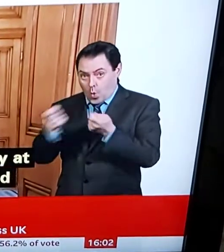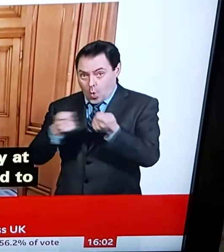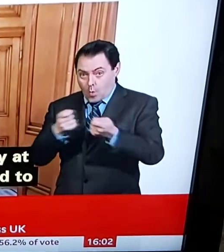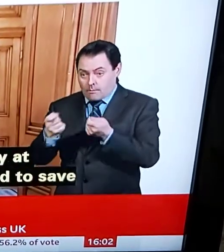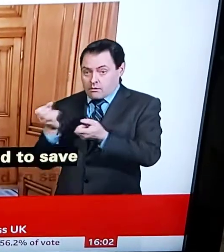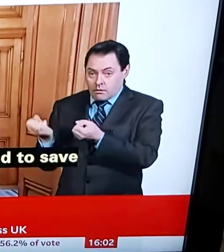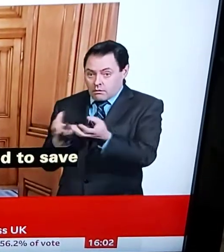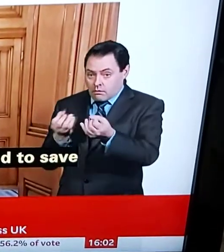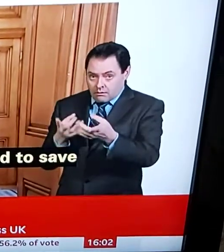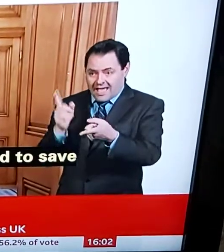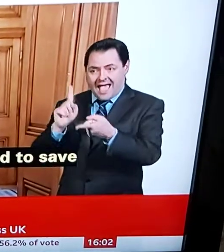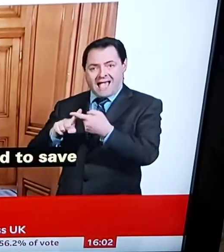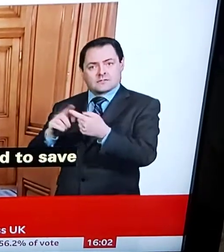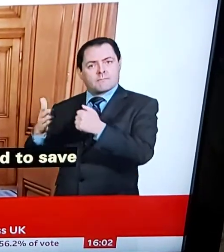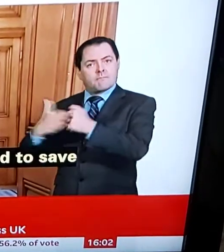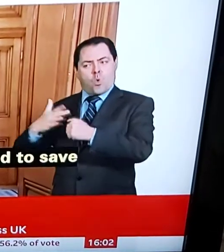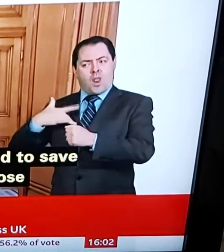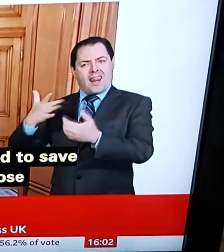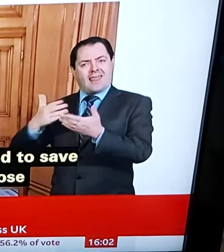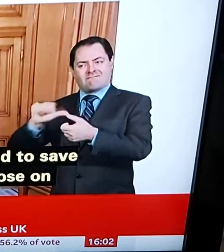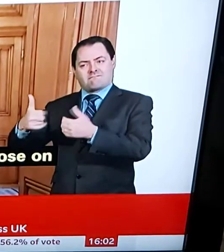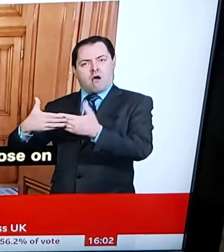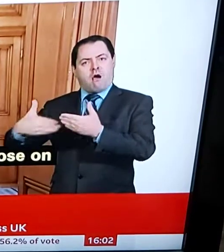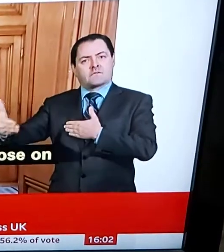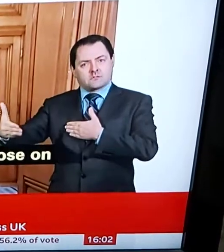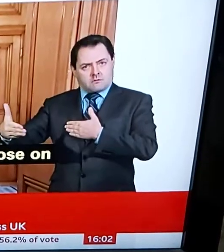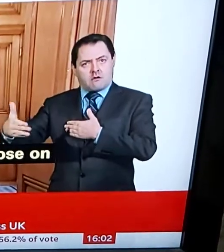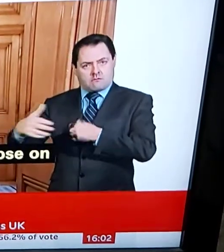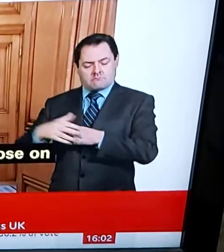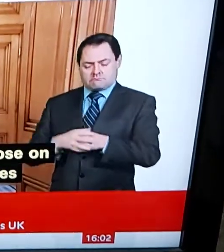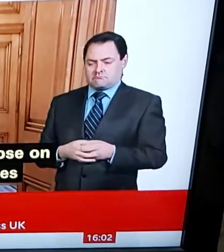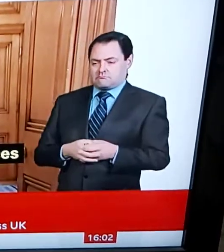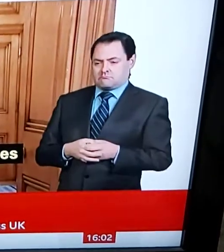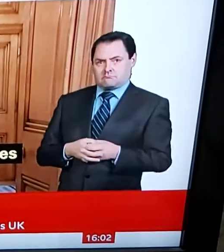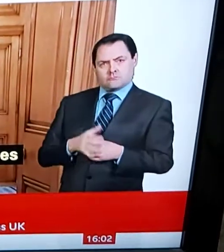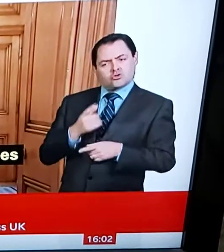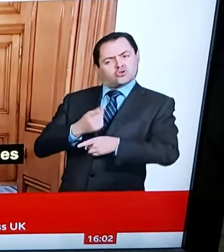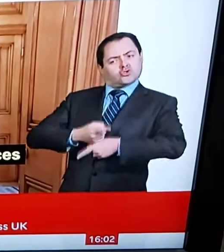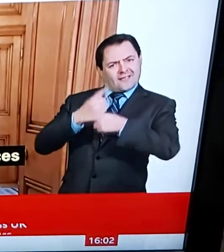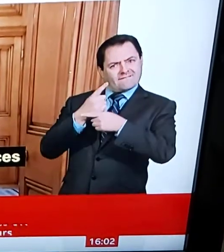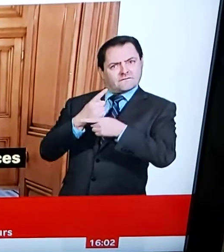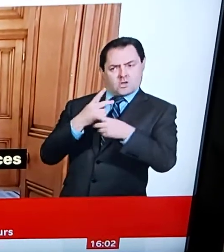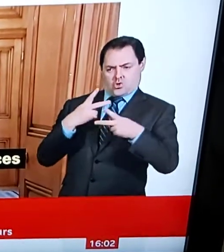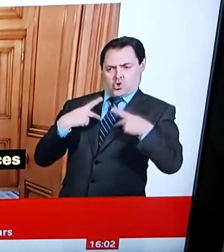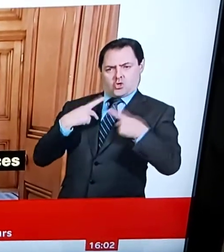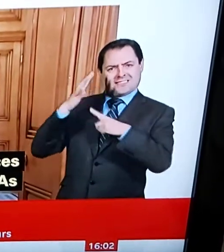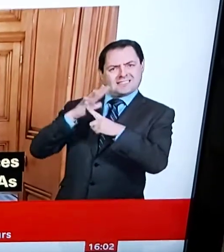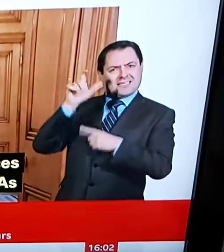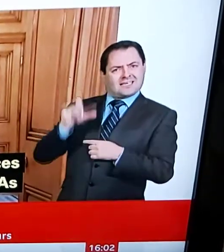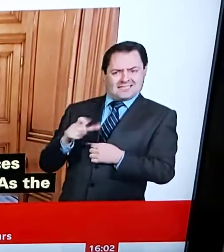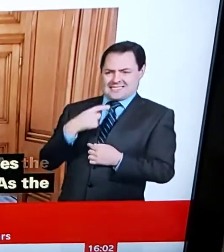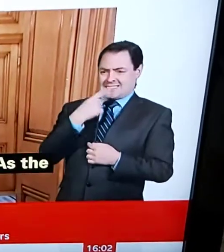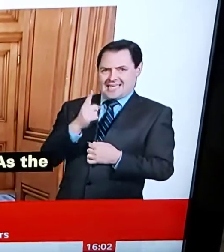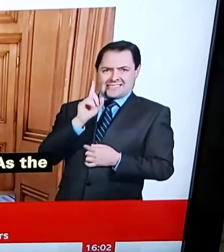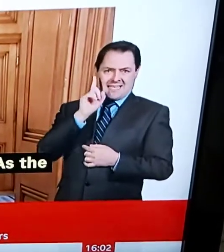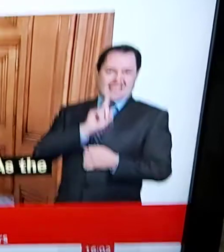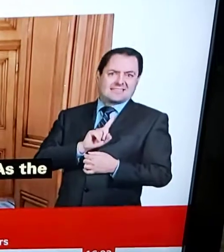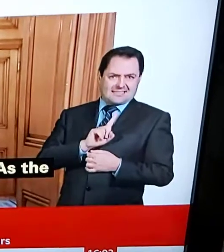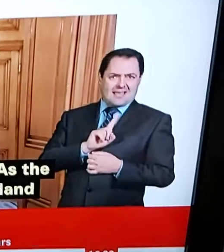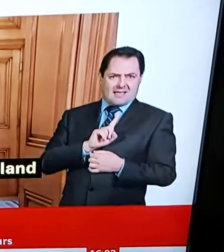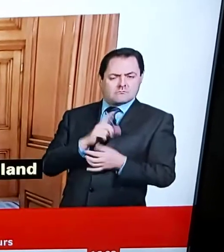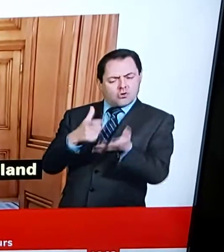and the sacrifices that they're making for us. As the Chief Nursing Officer for England reminded us yesterday, Ruth May asked us to remember